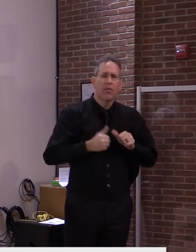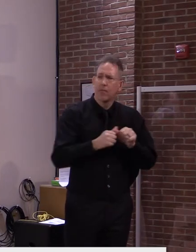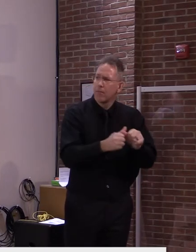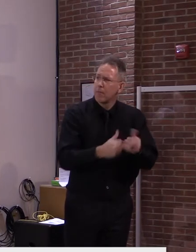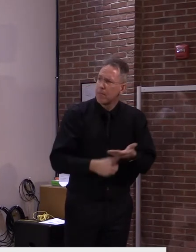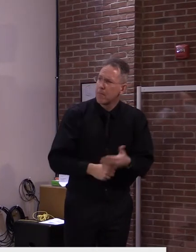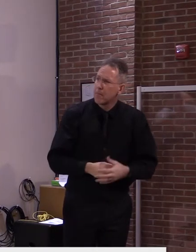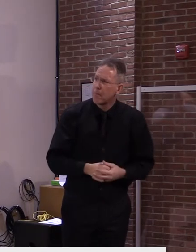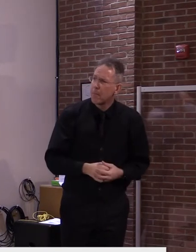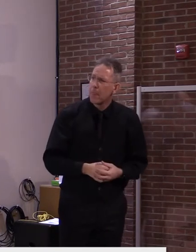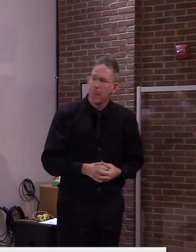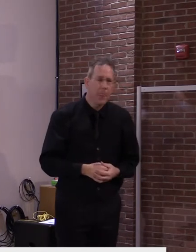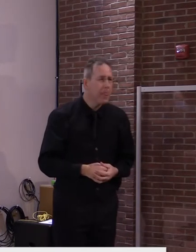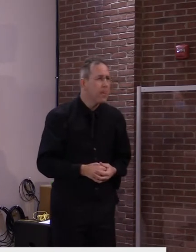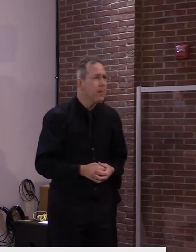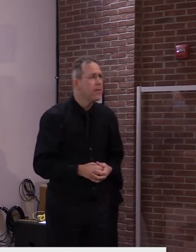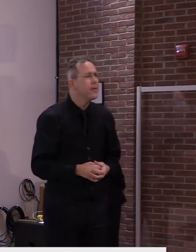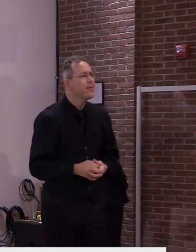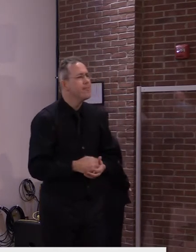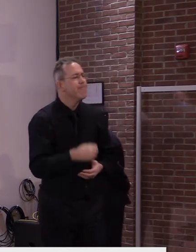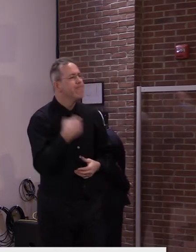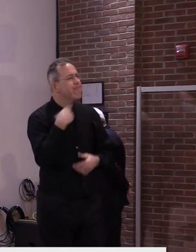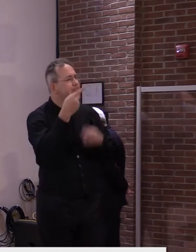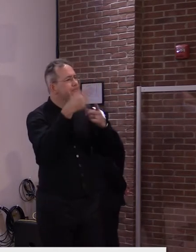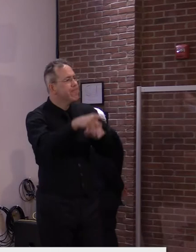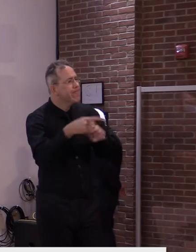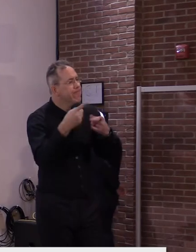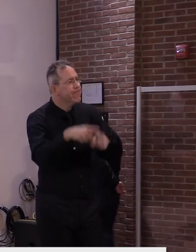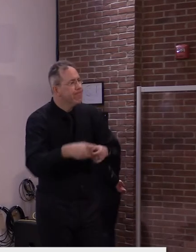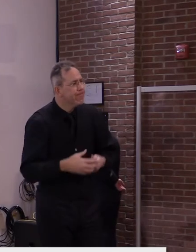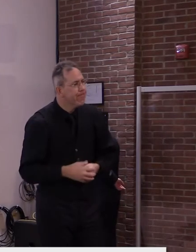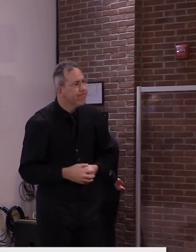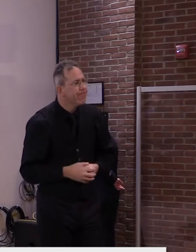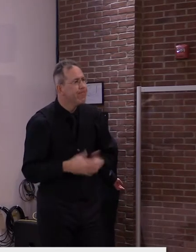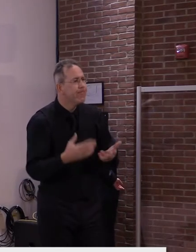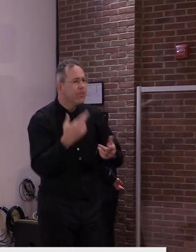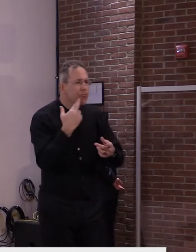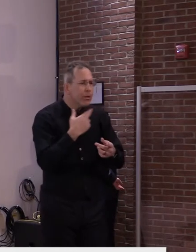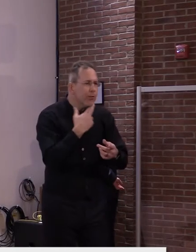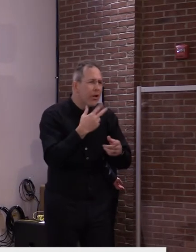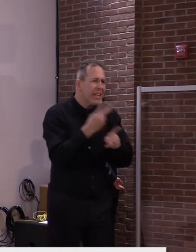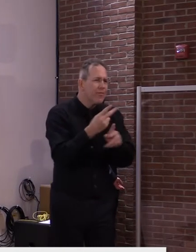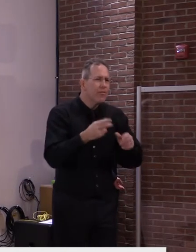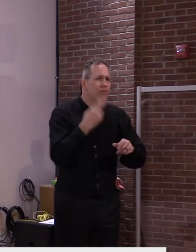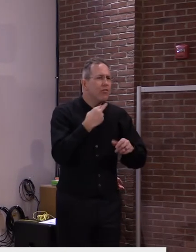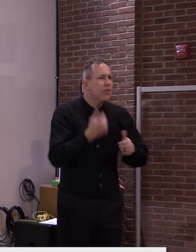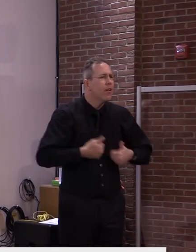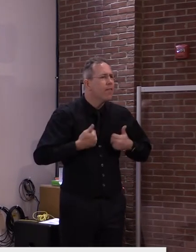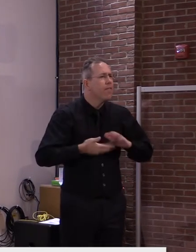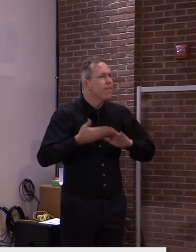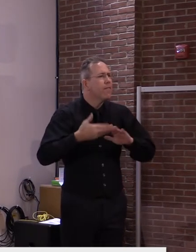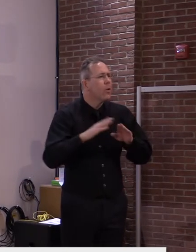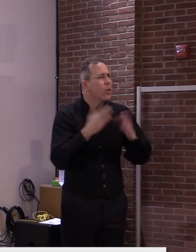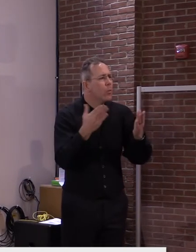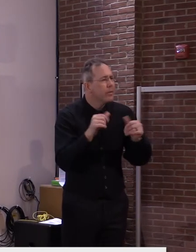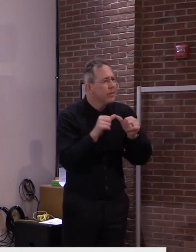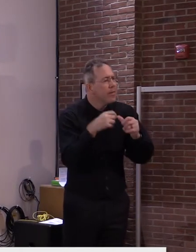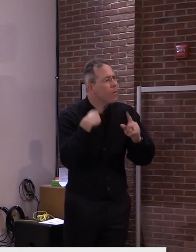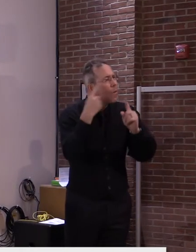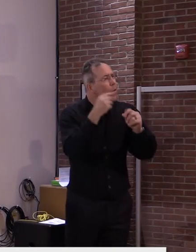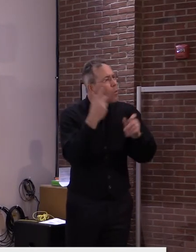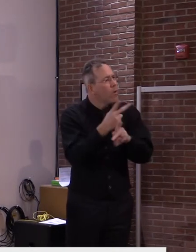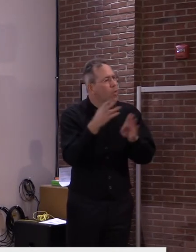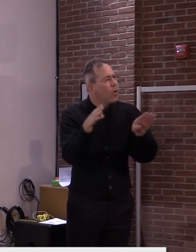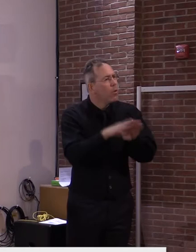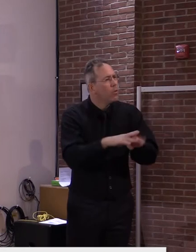is important. What we've done, again, over the last few months with the relief funds,